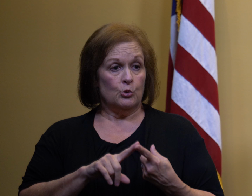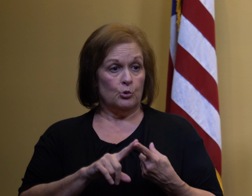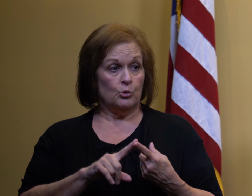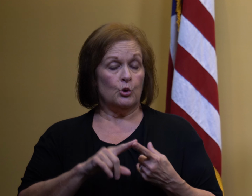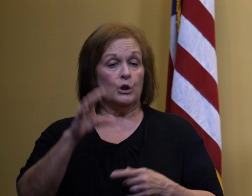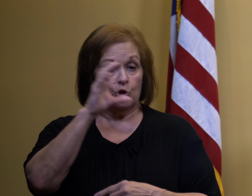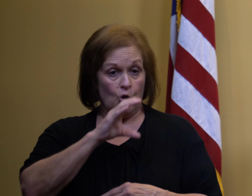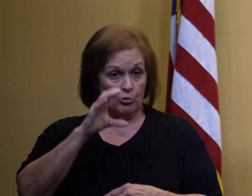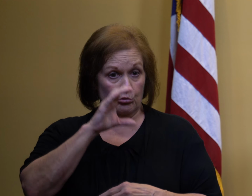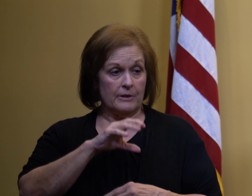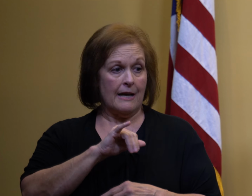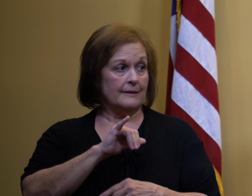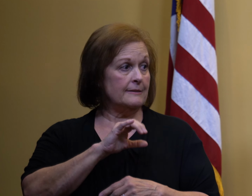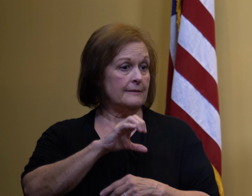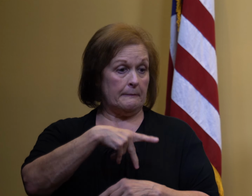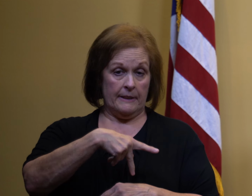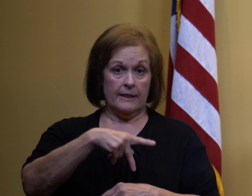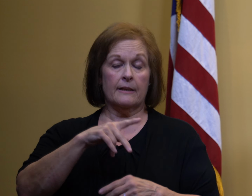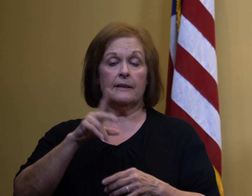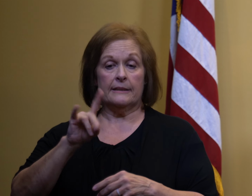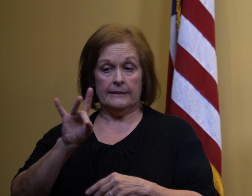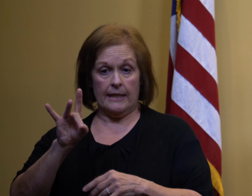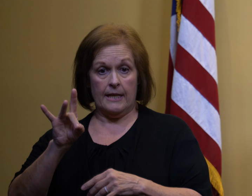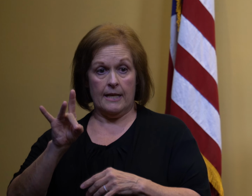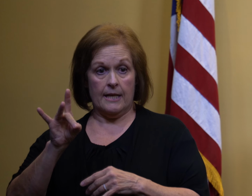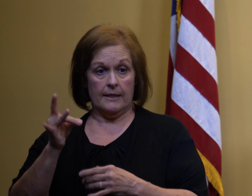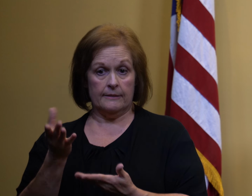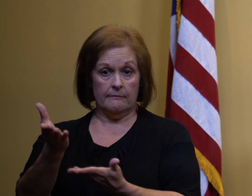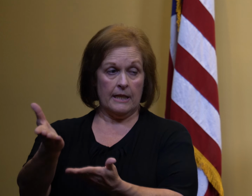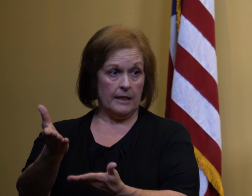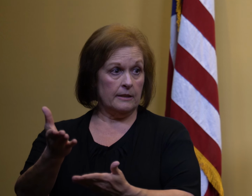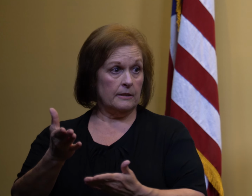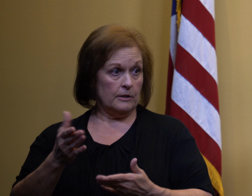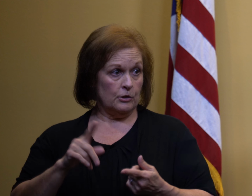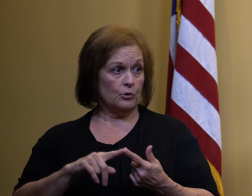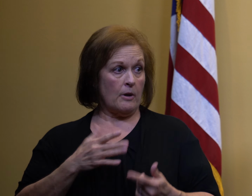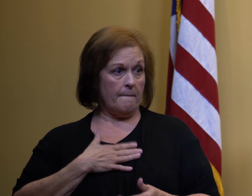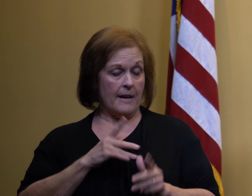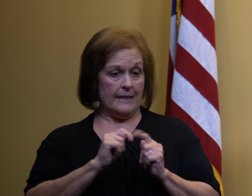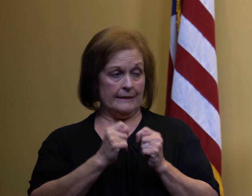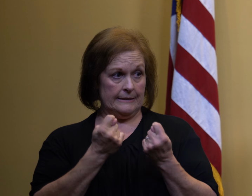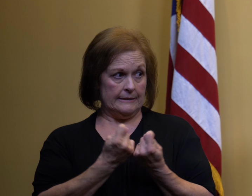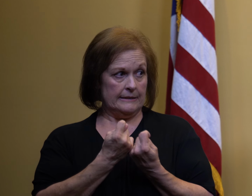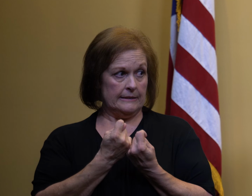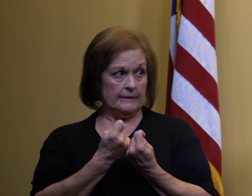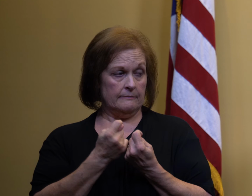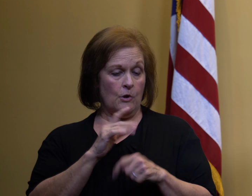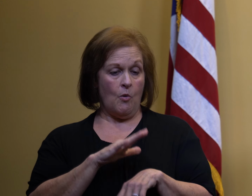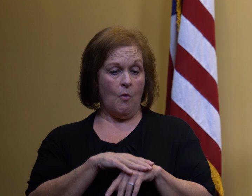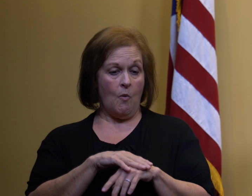the search, yes, IACP did submit their results to my team, to the administration on